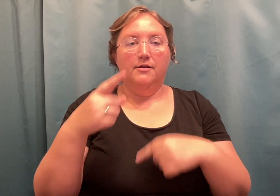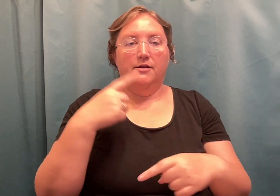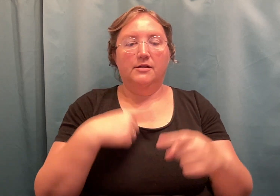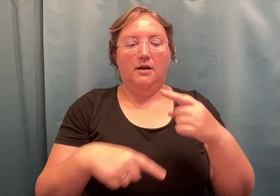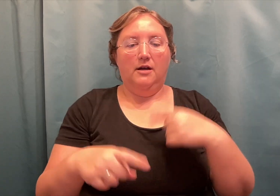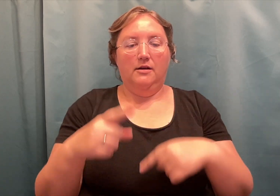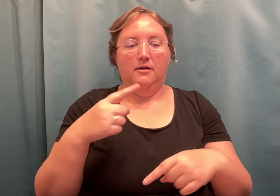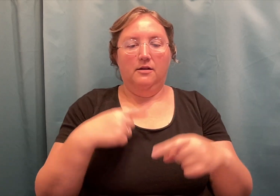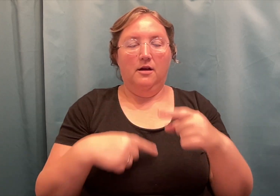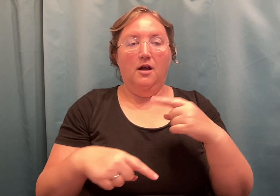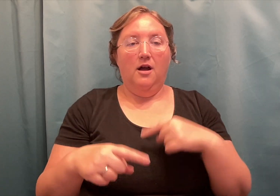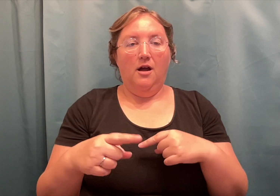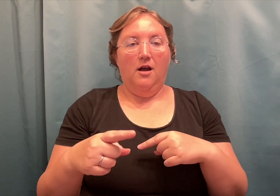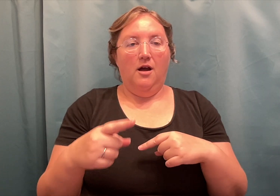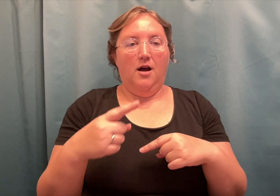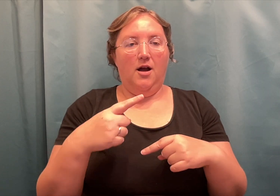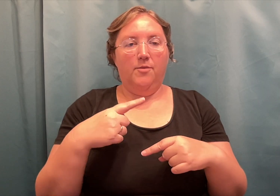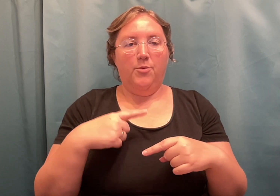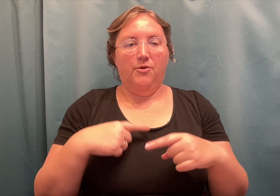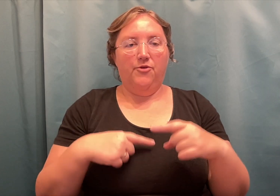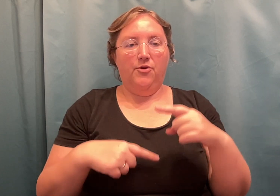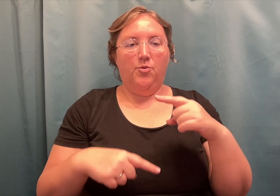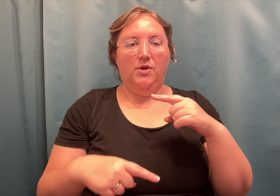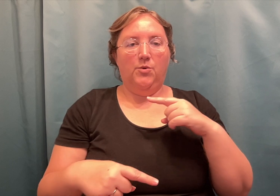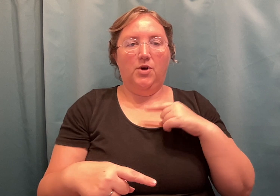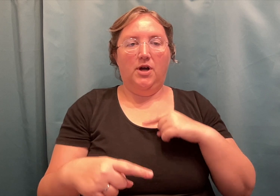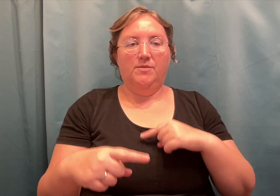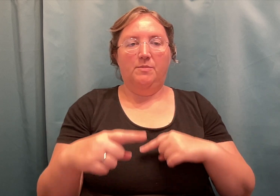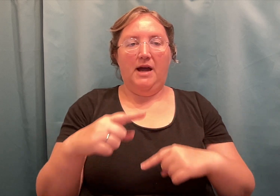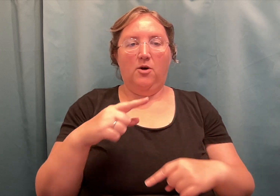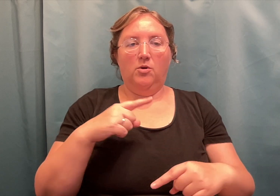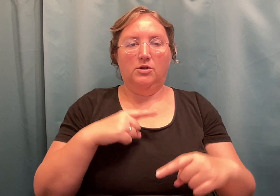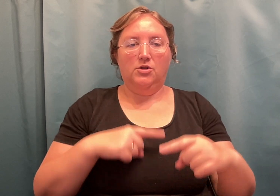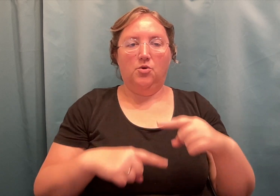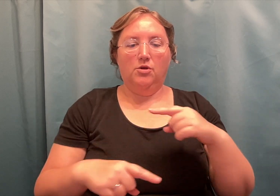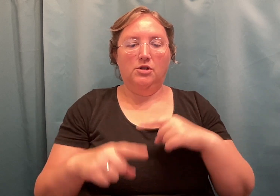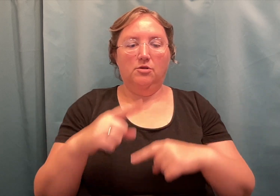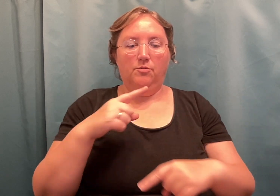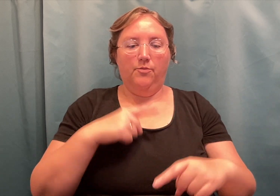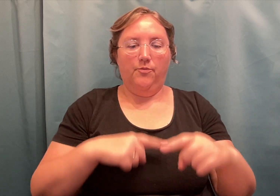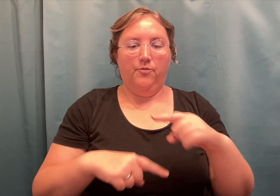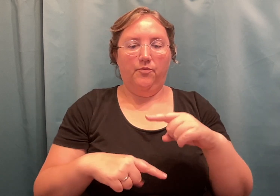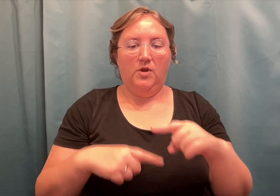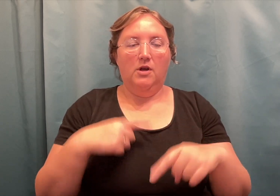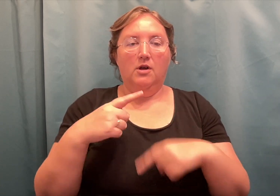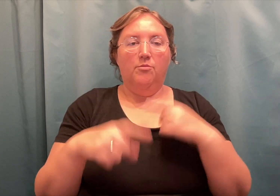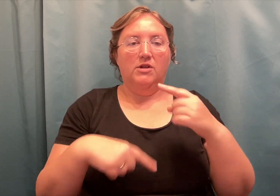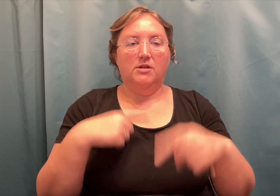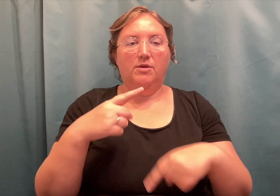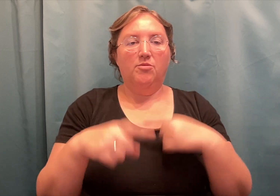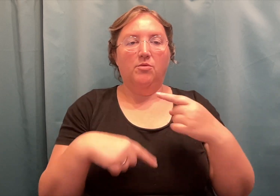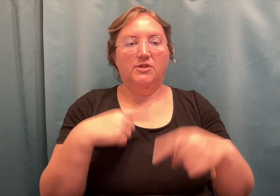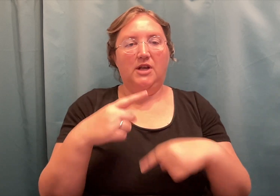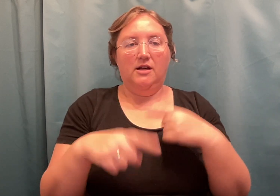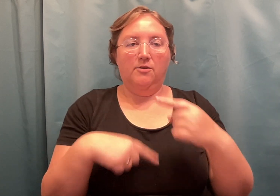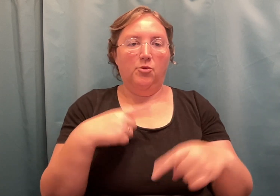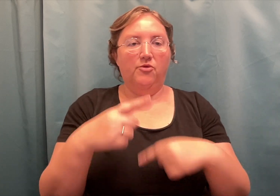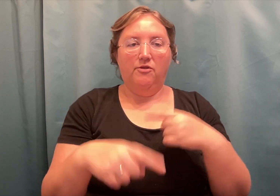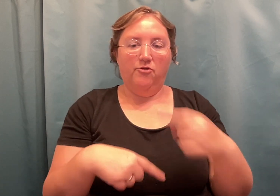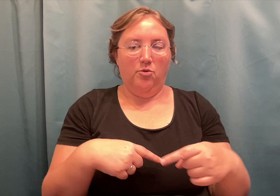To sign. I prefer the one where it comes backwards towards you, but some people will sign it moving